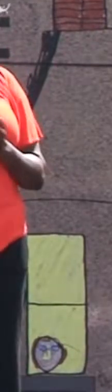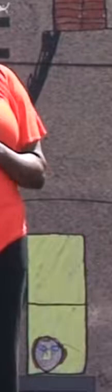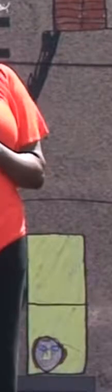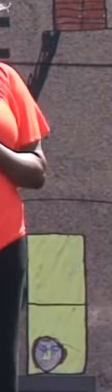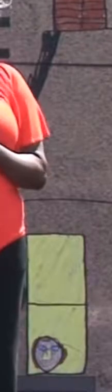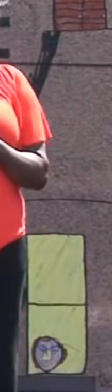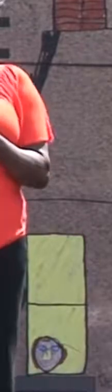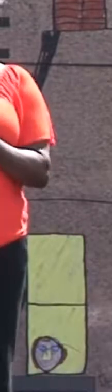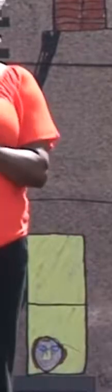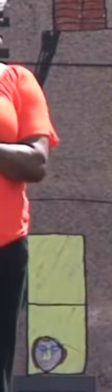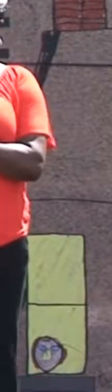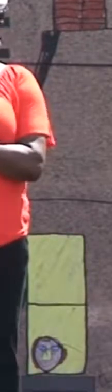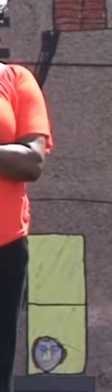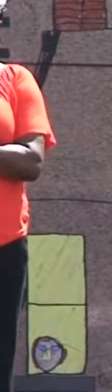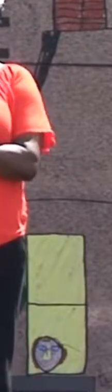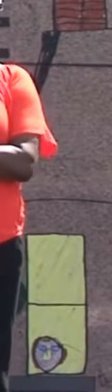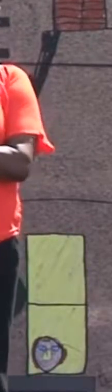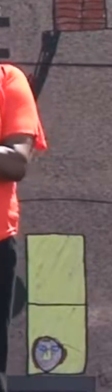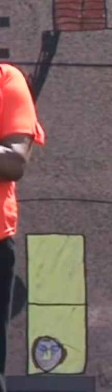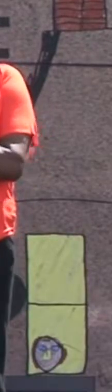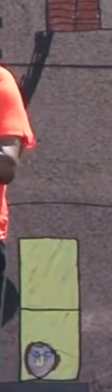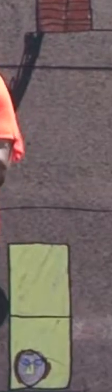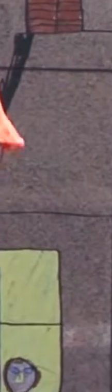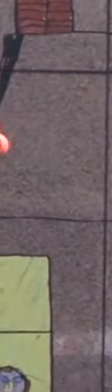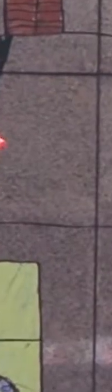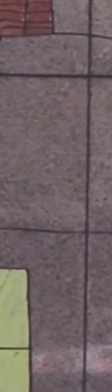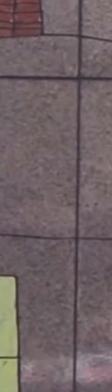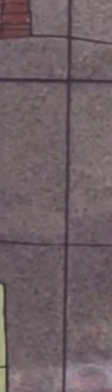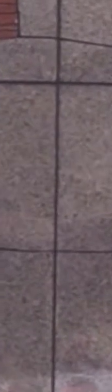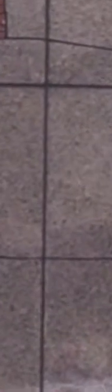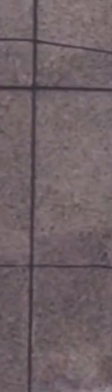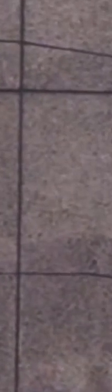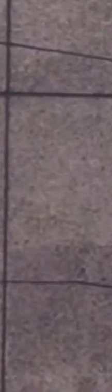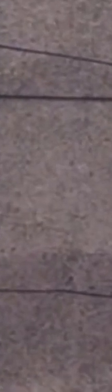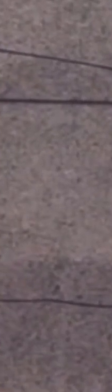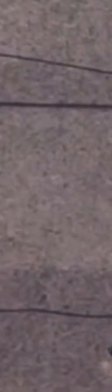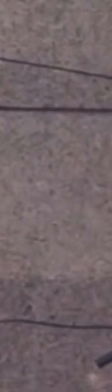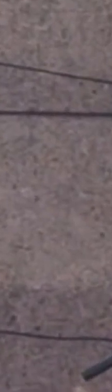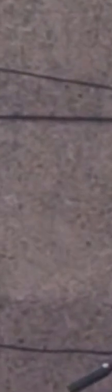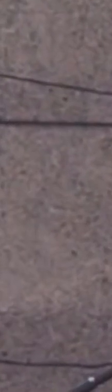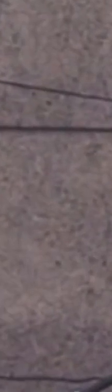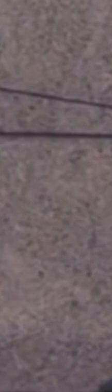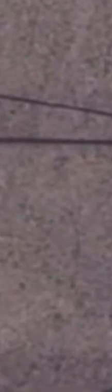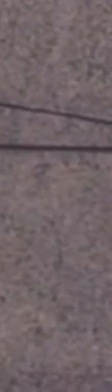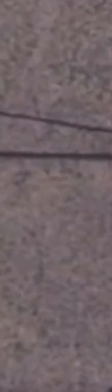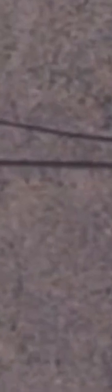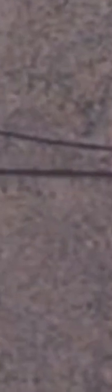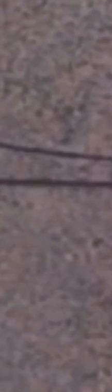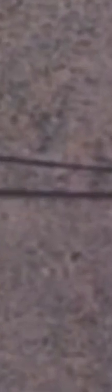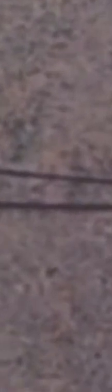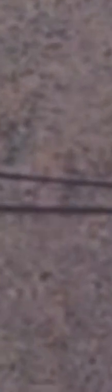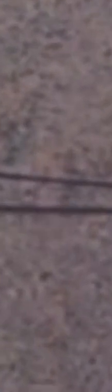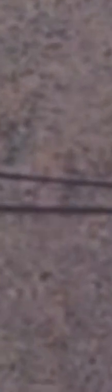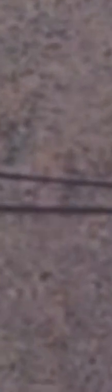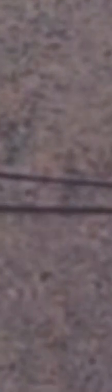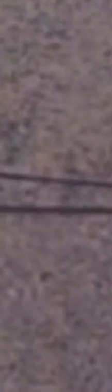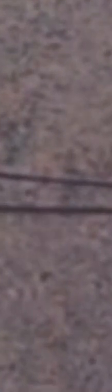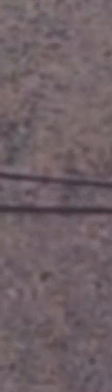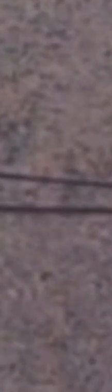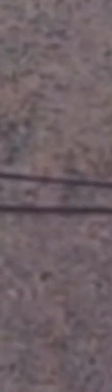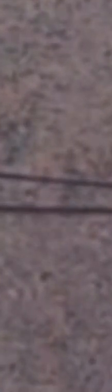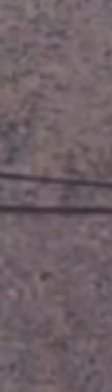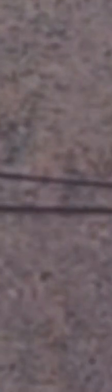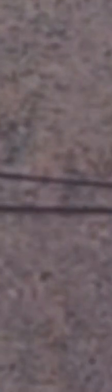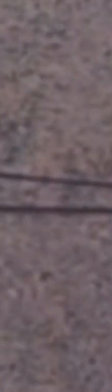NARAL Pro-Choice NC, NCAids Action